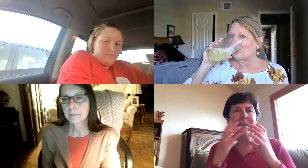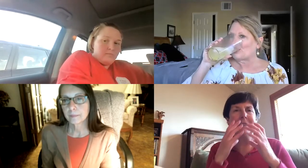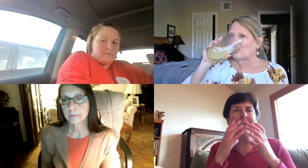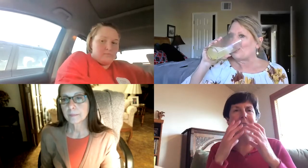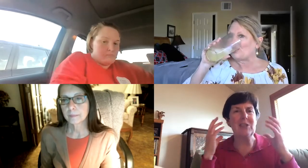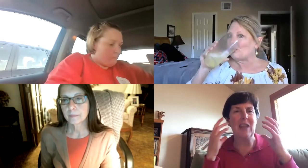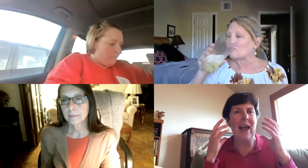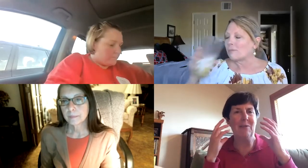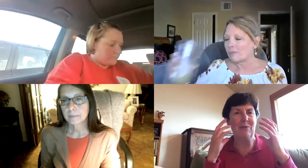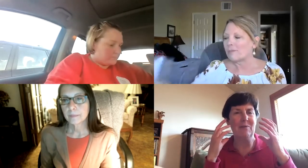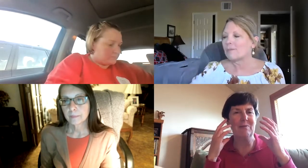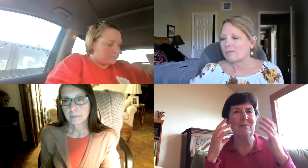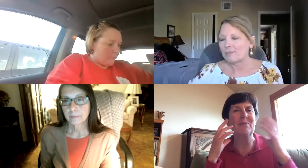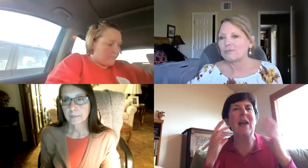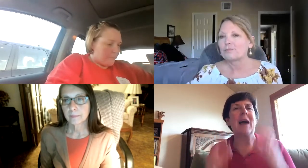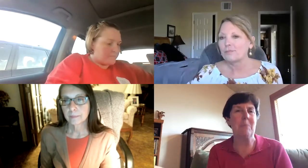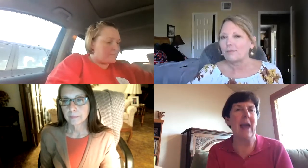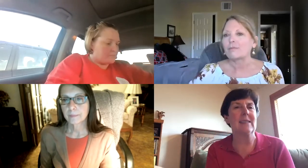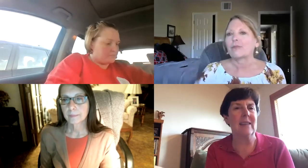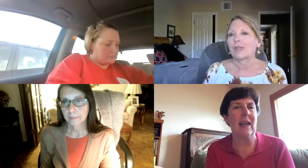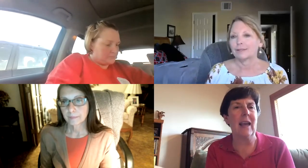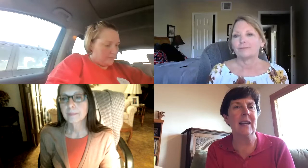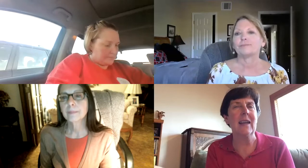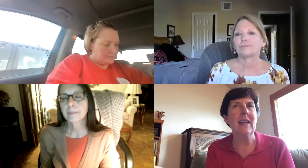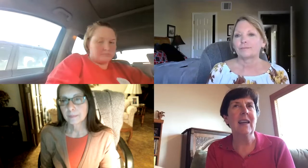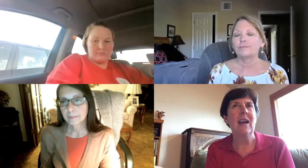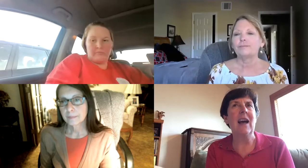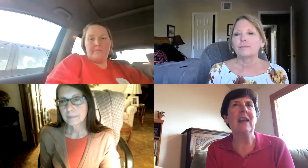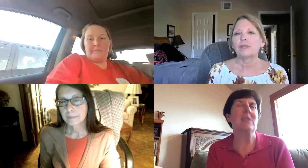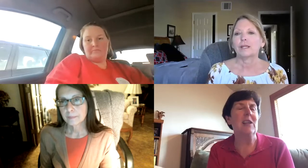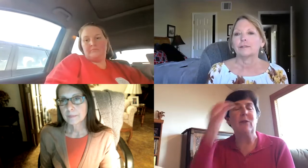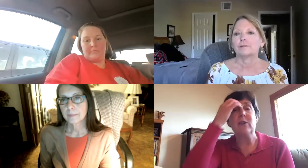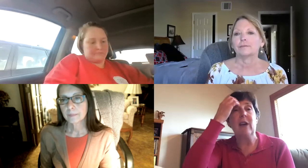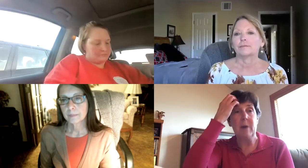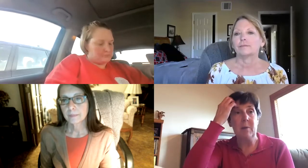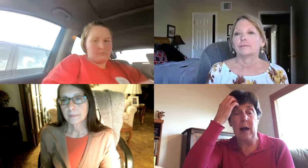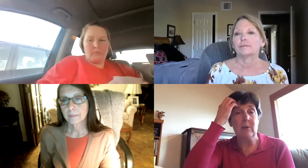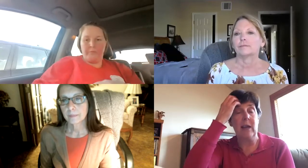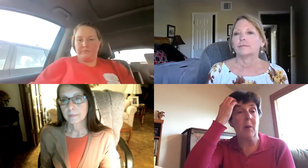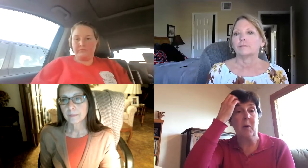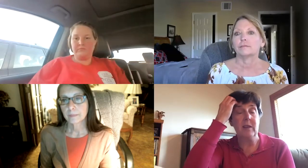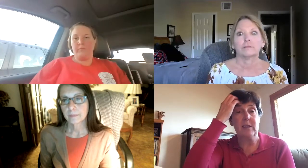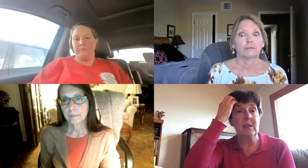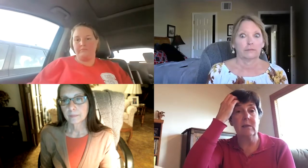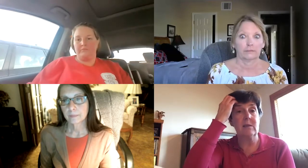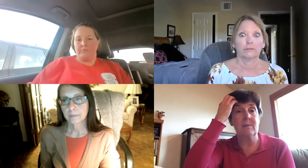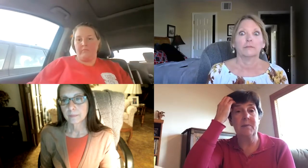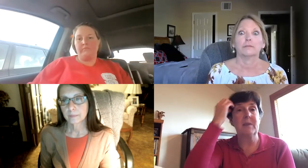unsettling to just have that mask. And I could see for deaf people how terrible